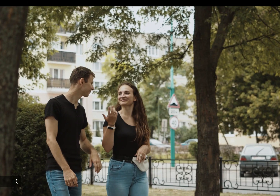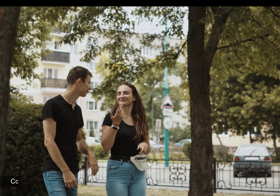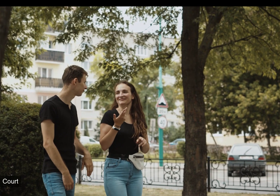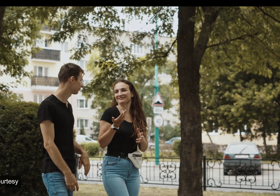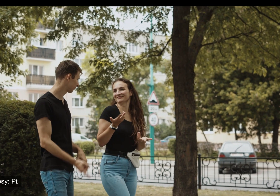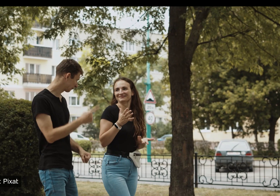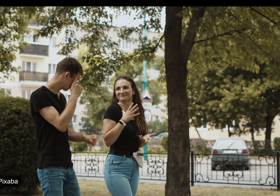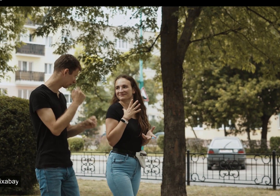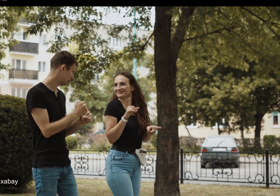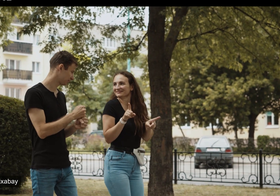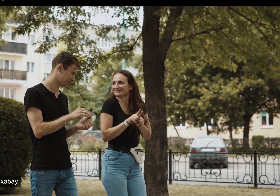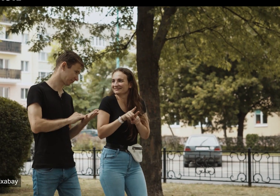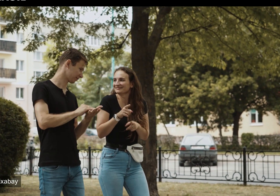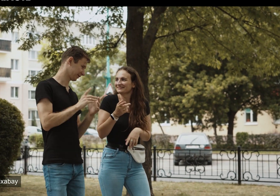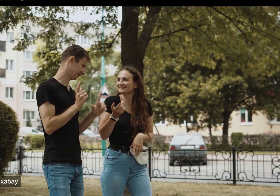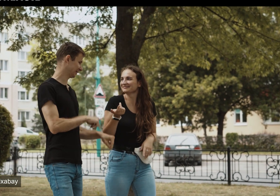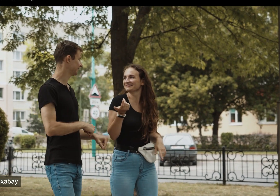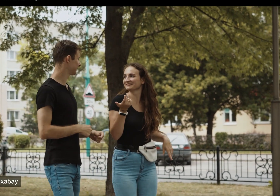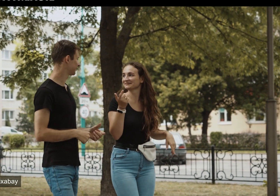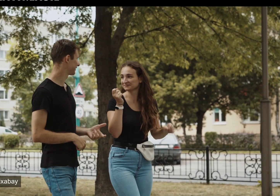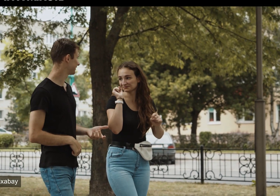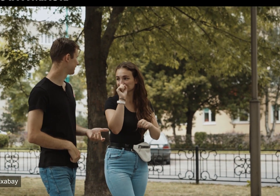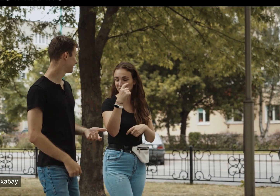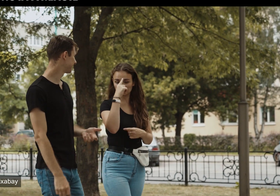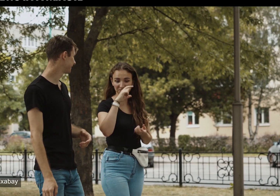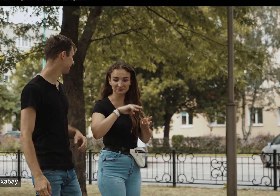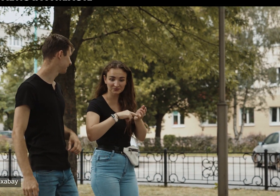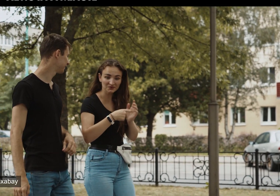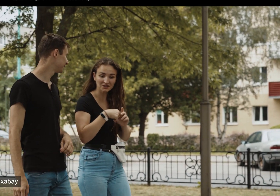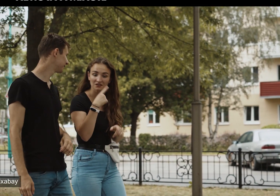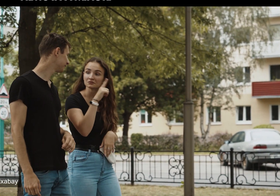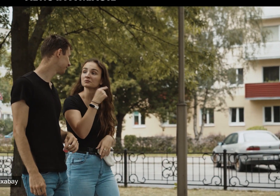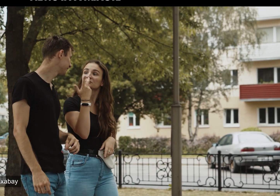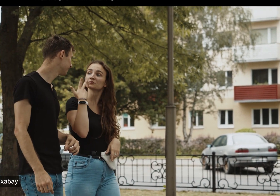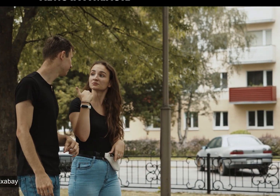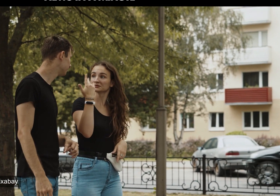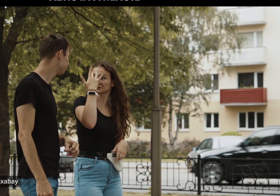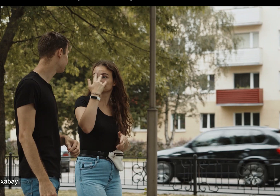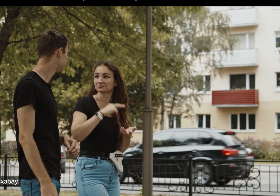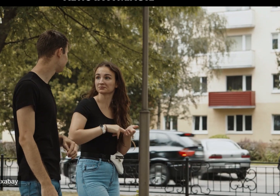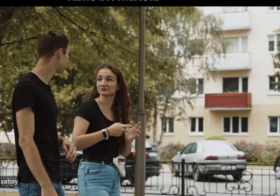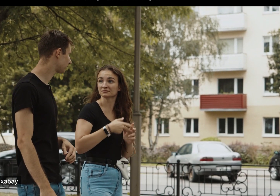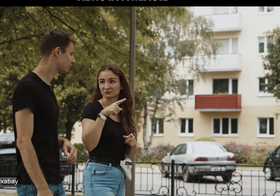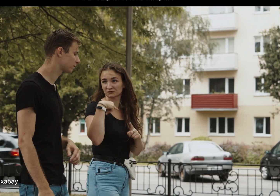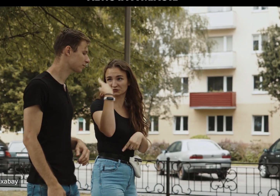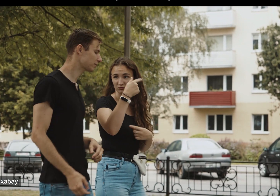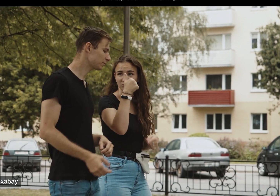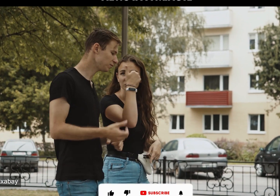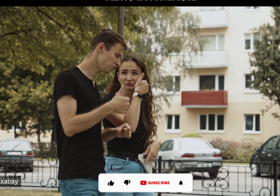Hello, South Africa. Parliament passes bill to make sign language SA's official language. A bill that will make sign language the 12th